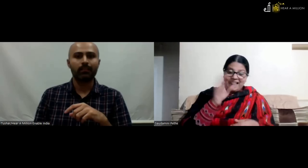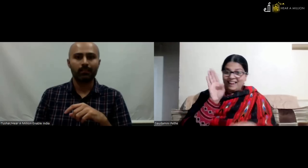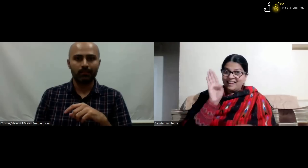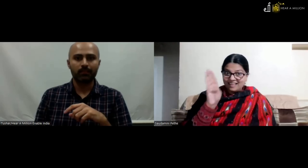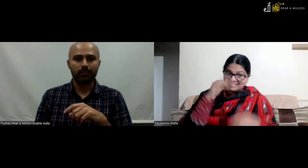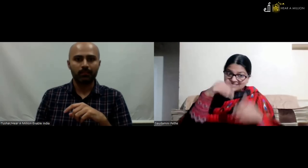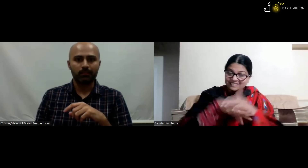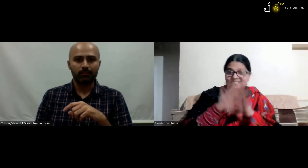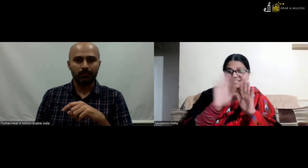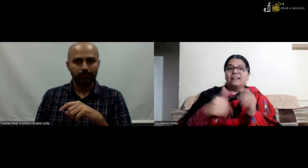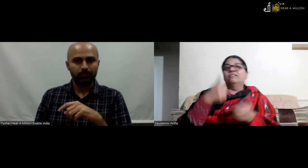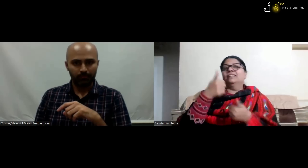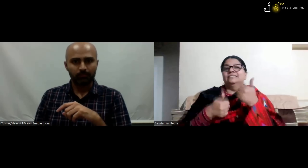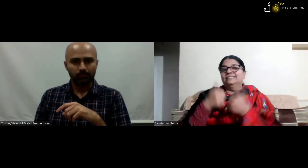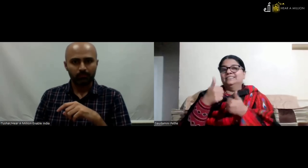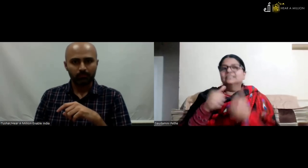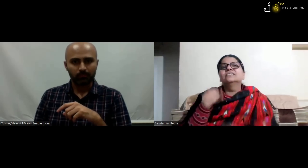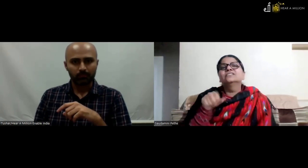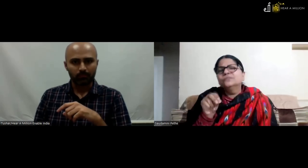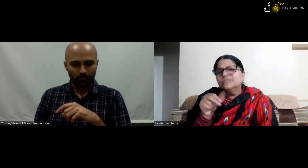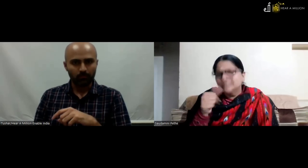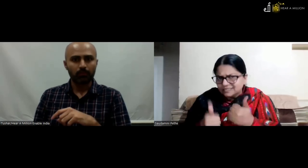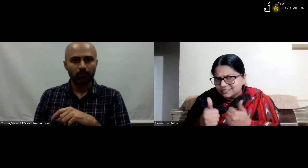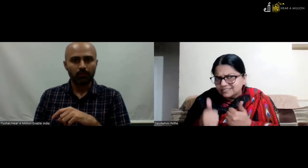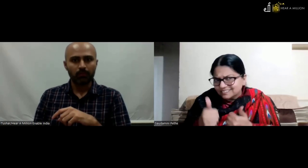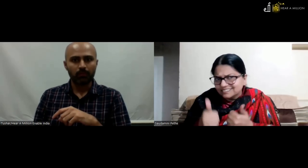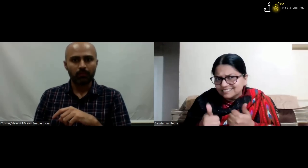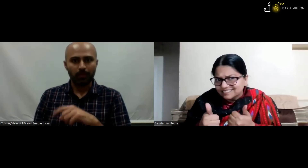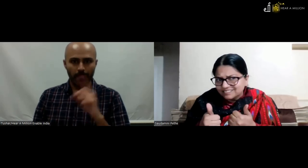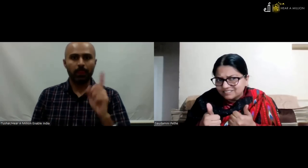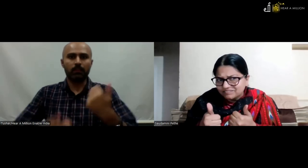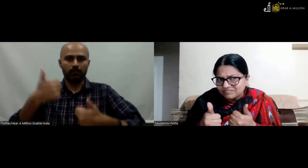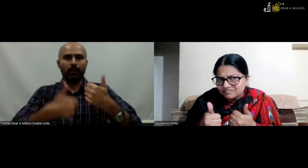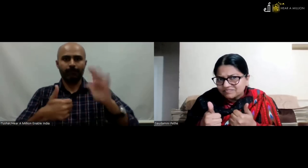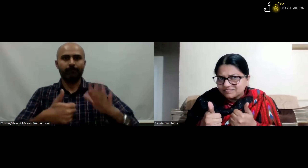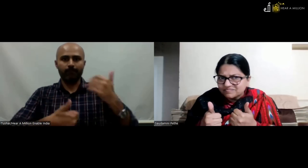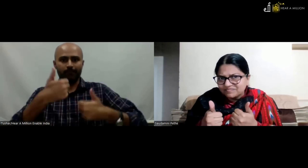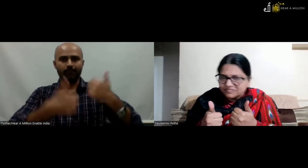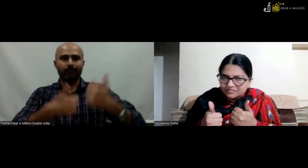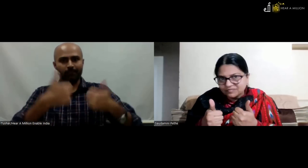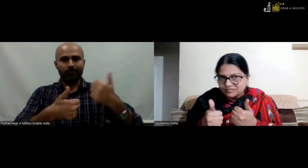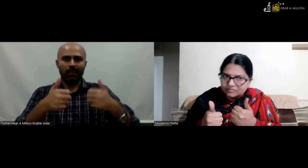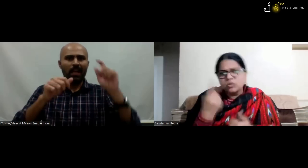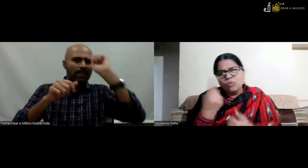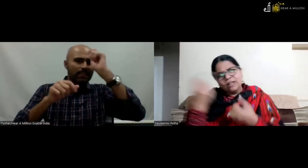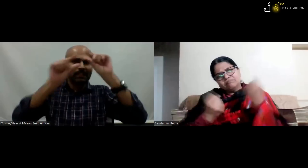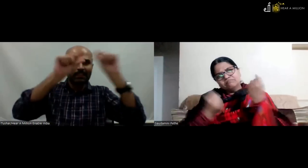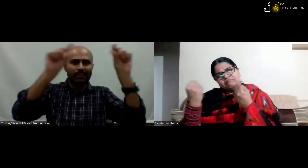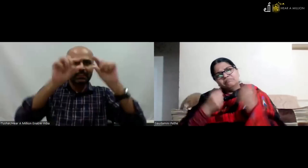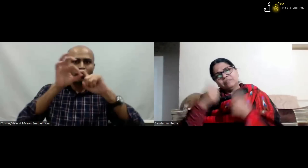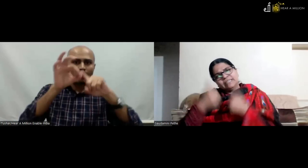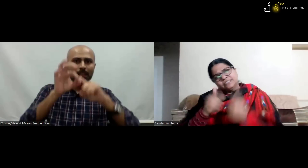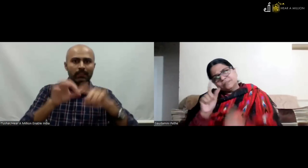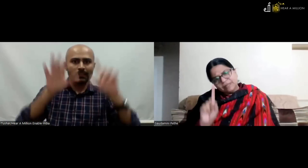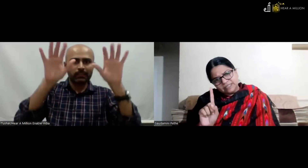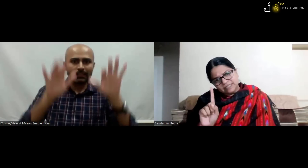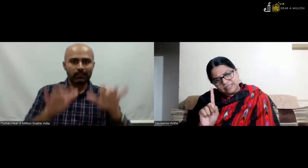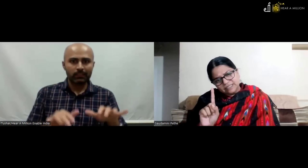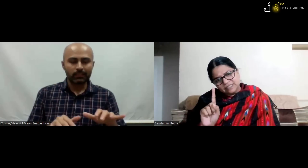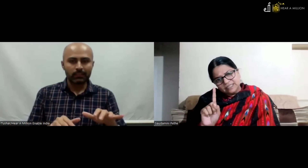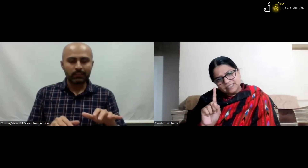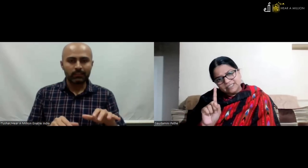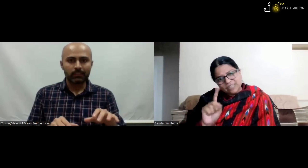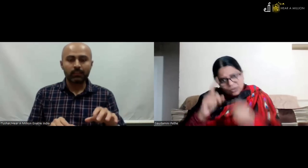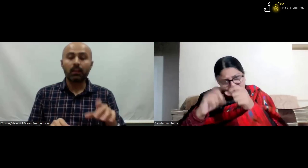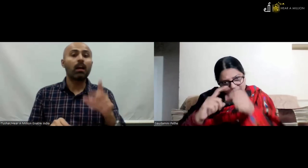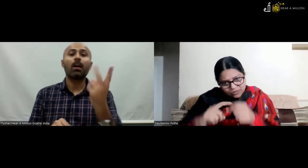us. So Damni here, yeah, this is the thing. In license, you need to give the test, correct? Yes, right. We need